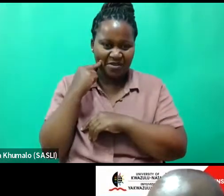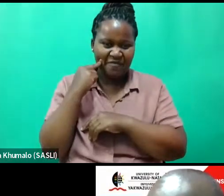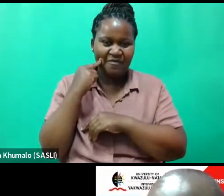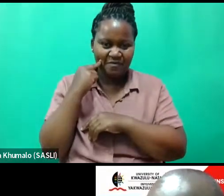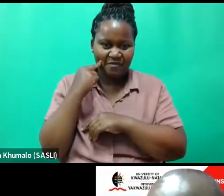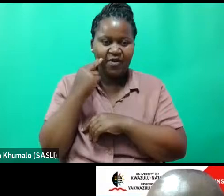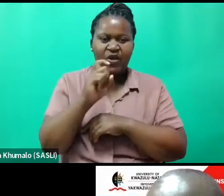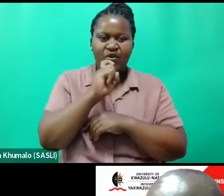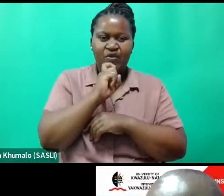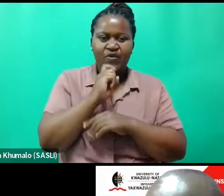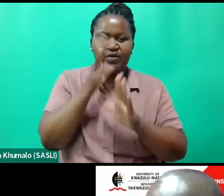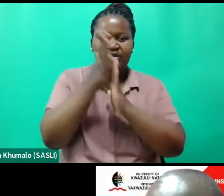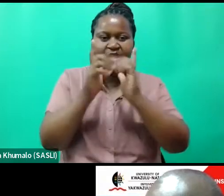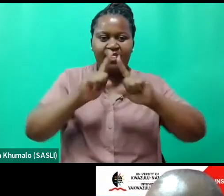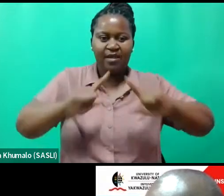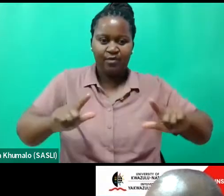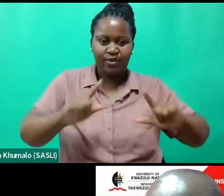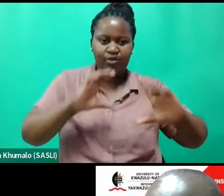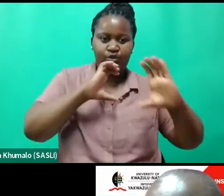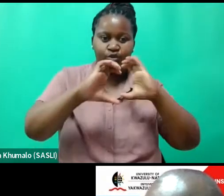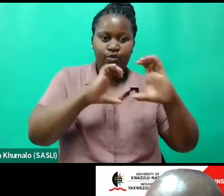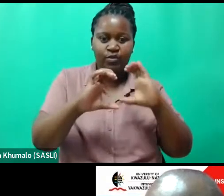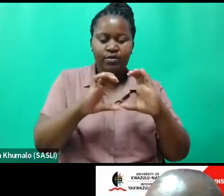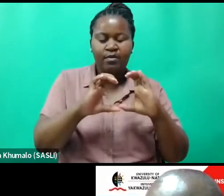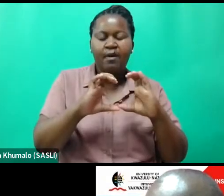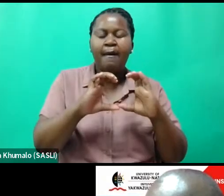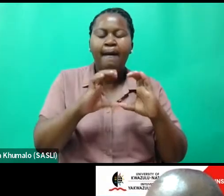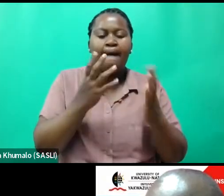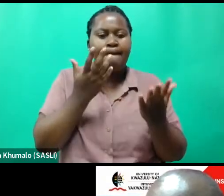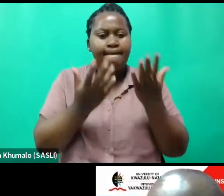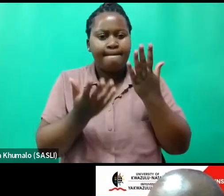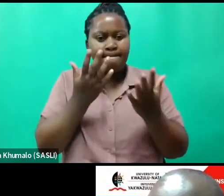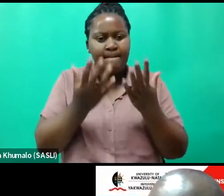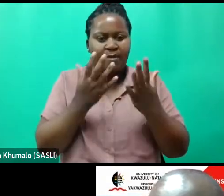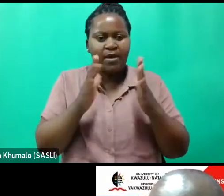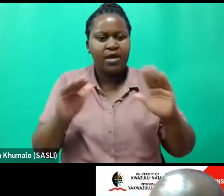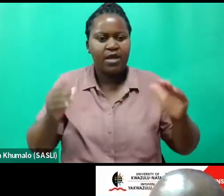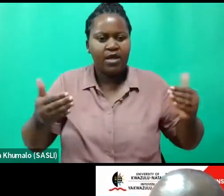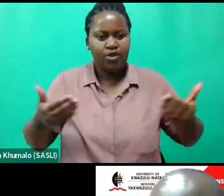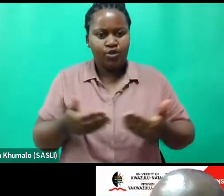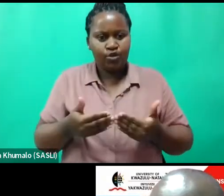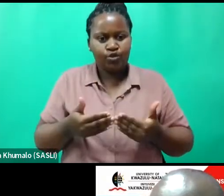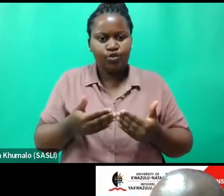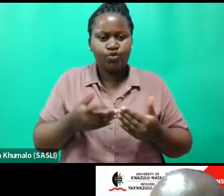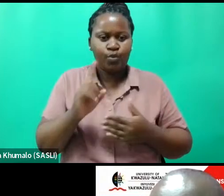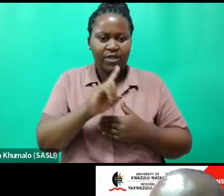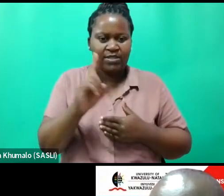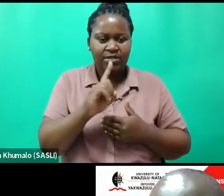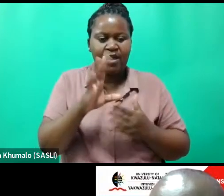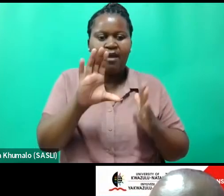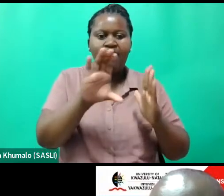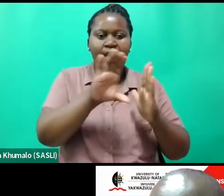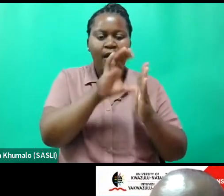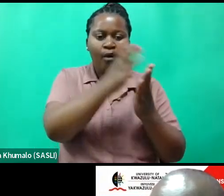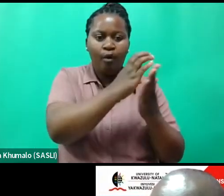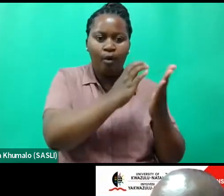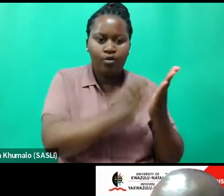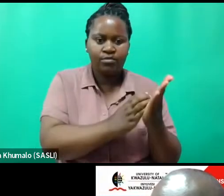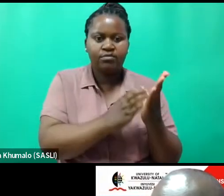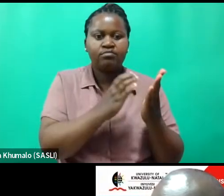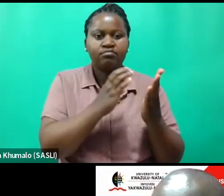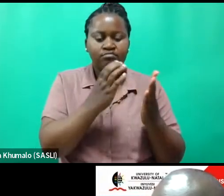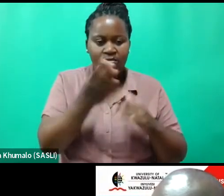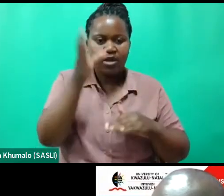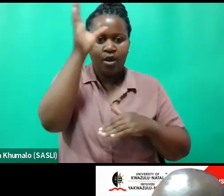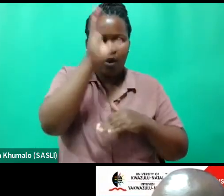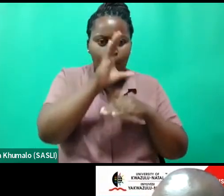of communication, but at least it can be introduced as a course so that the entire college